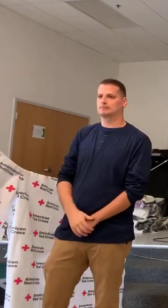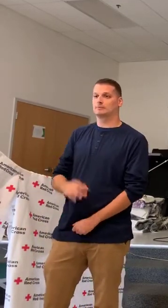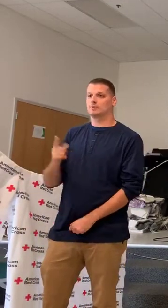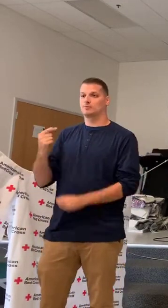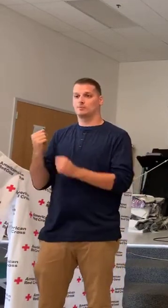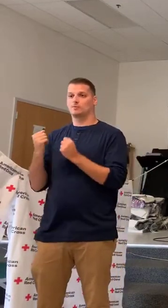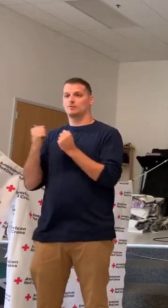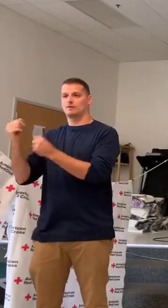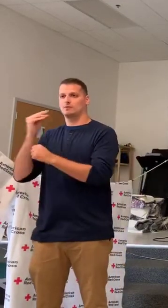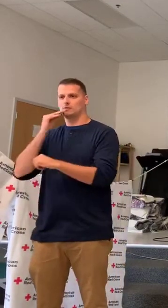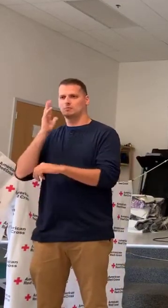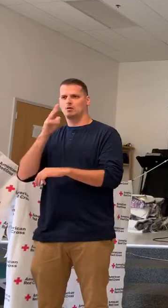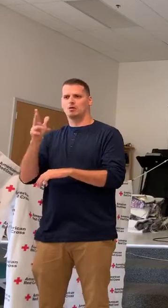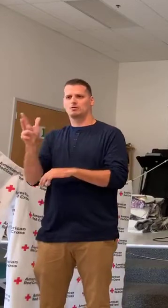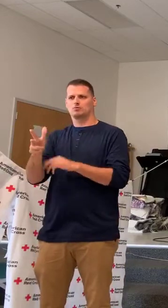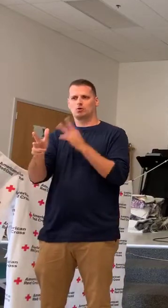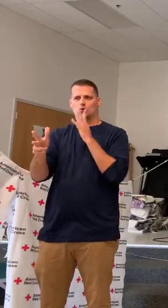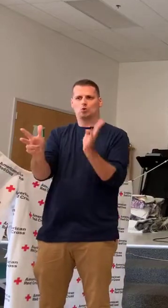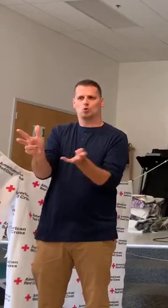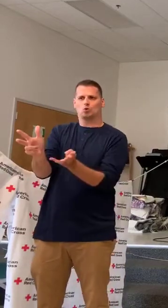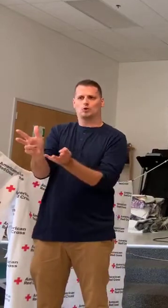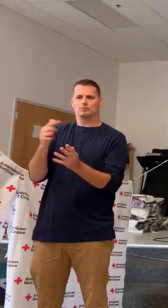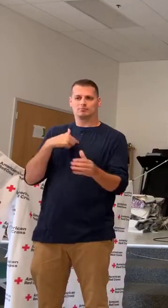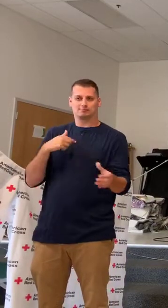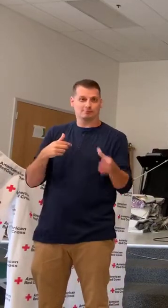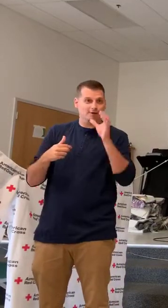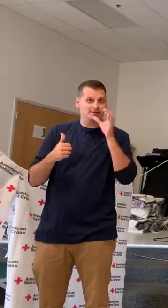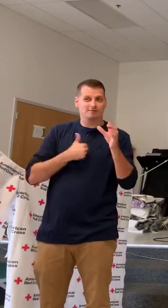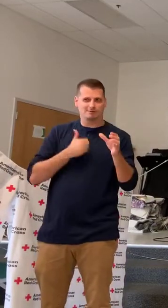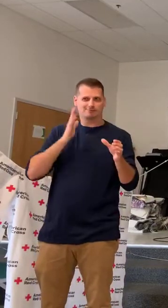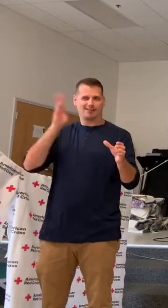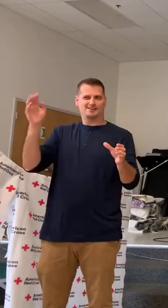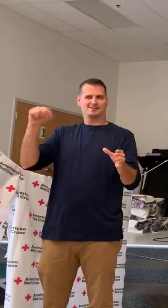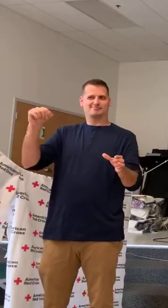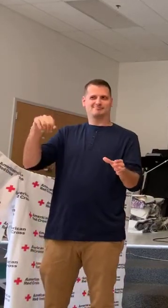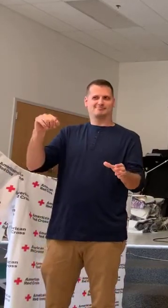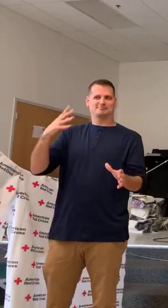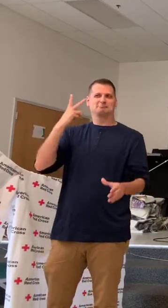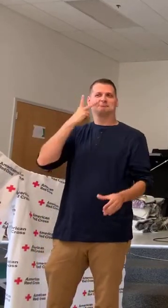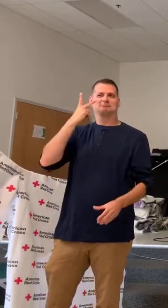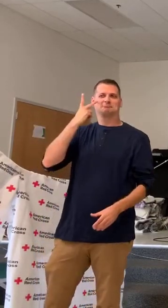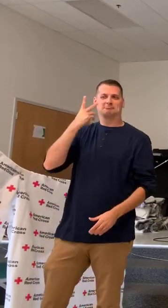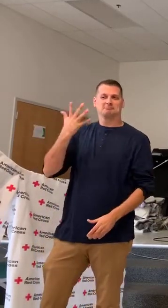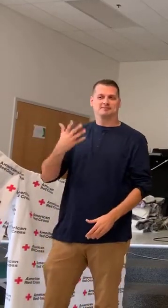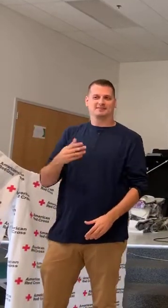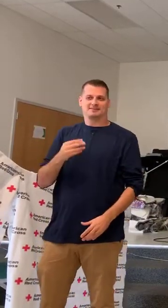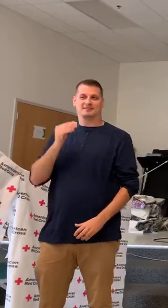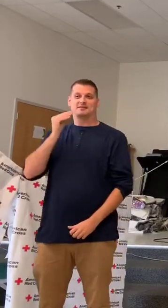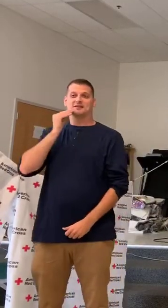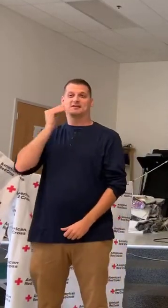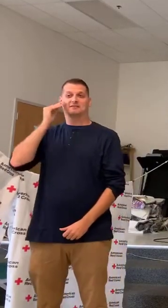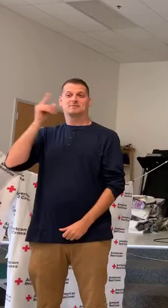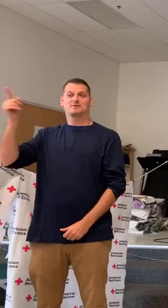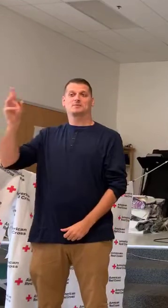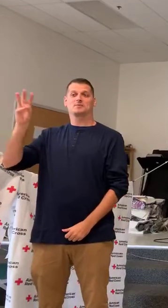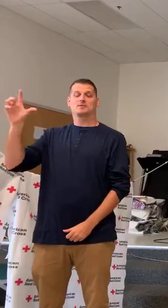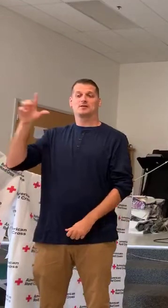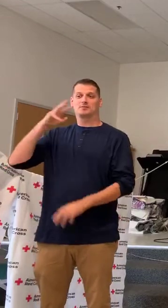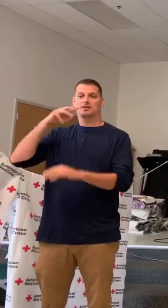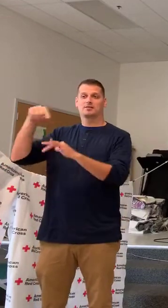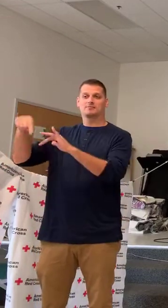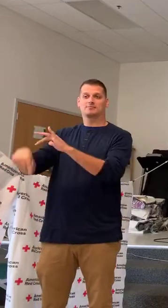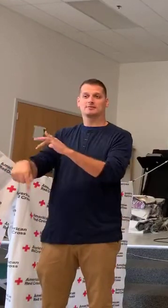that? Okay. Yeah, because I need that water too. Yeah, I don't drink my well water like a lot of you, but I use it